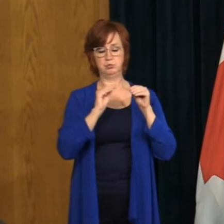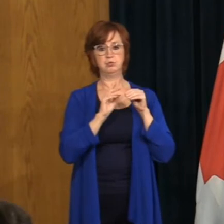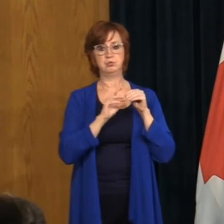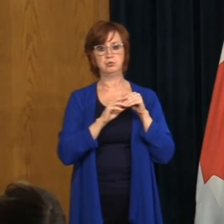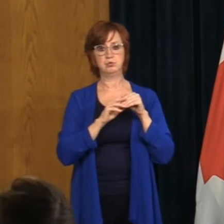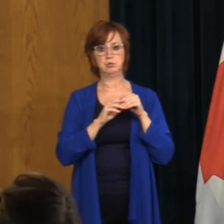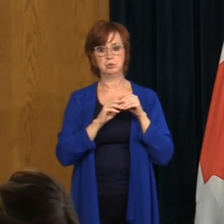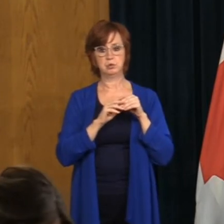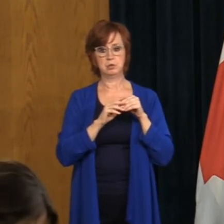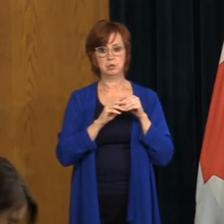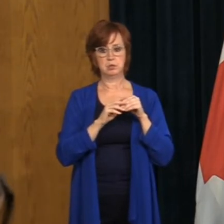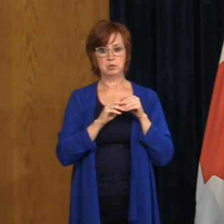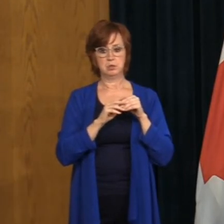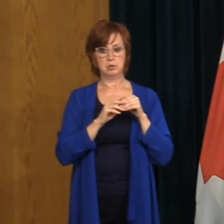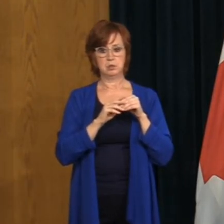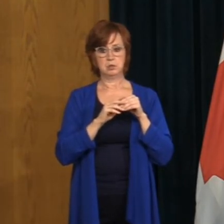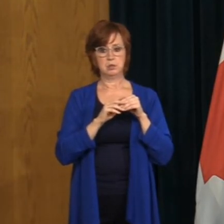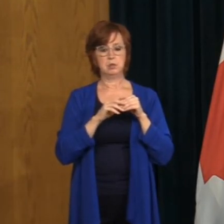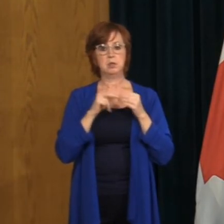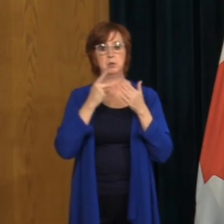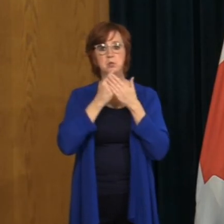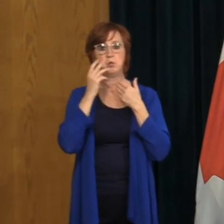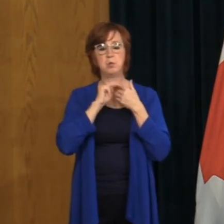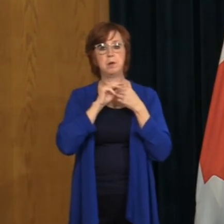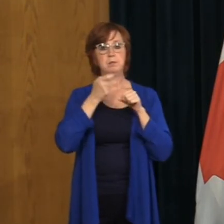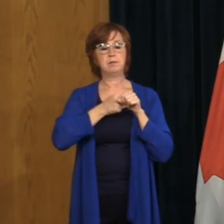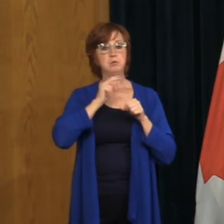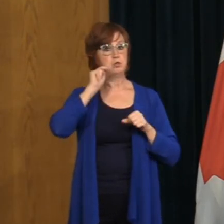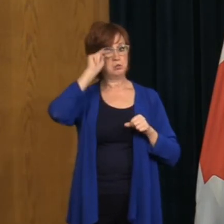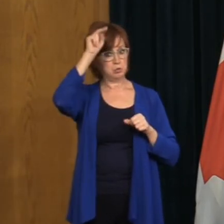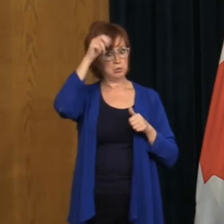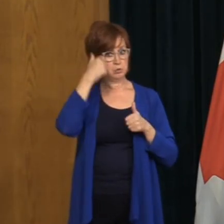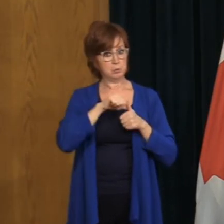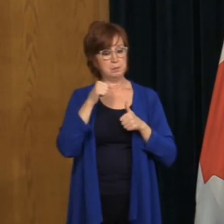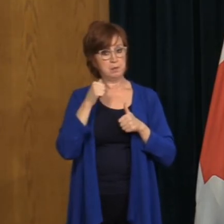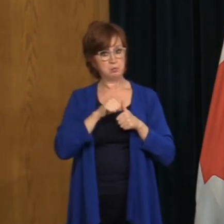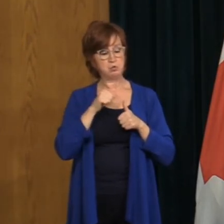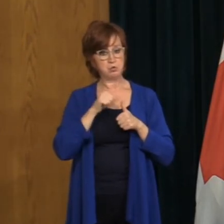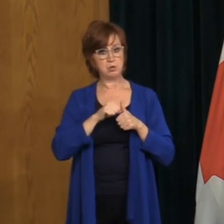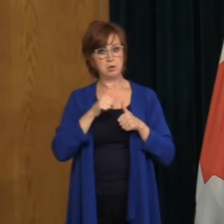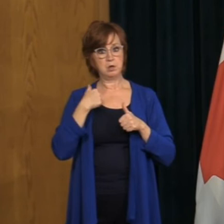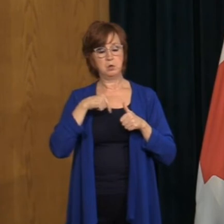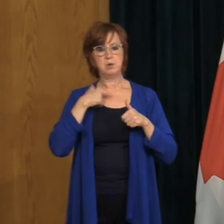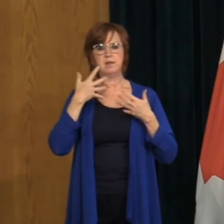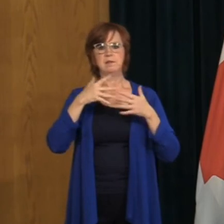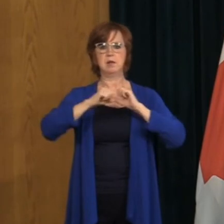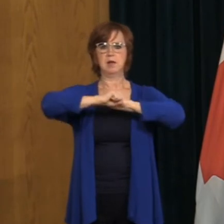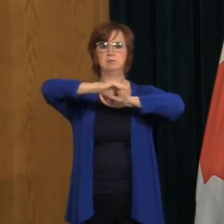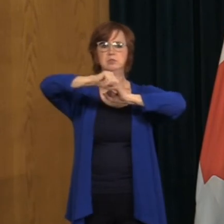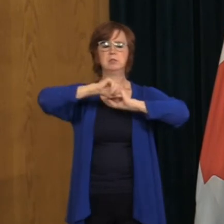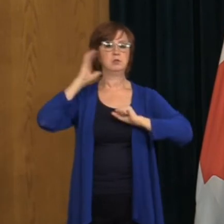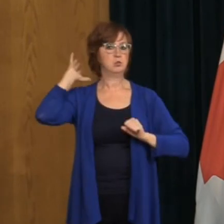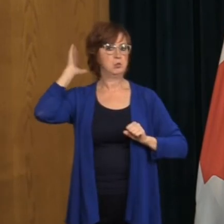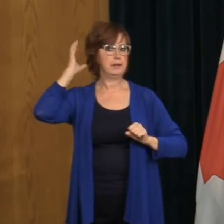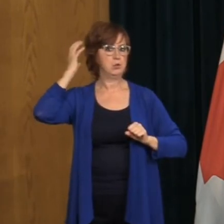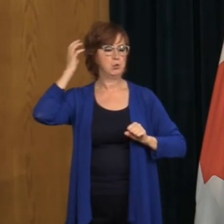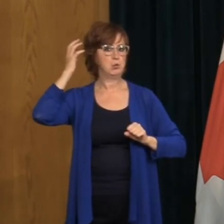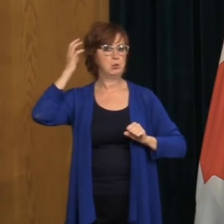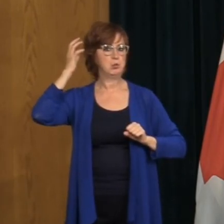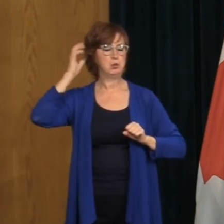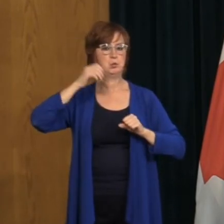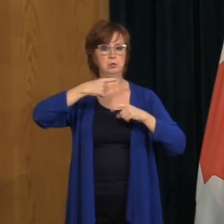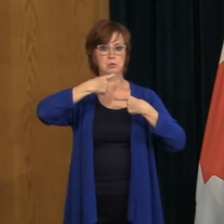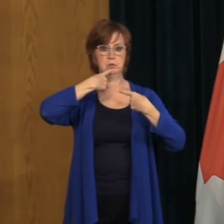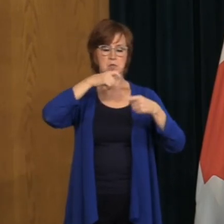initiatives that we undertook in our provinces north, we had taken up a radio taken to the radio airways,